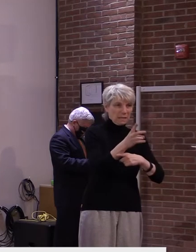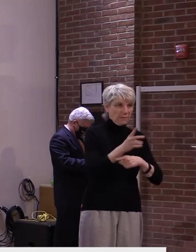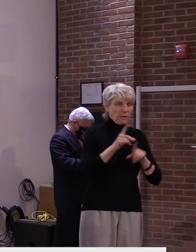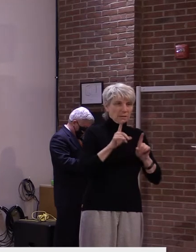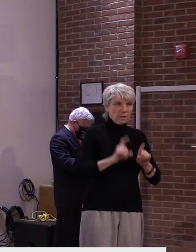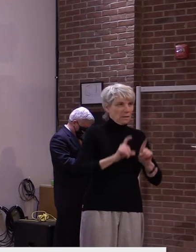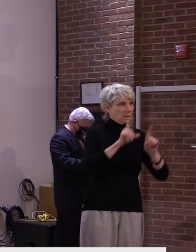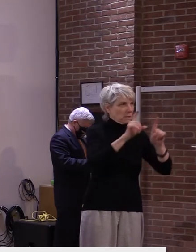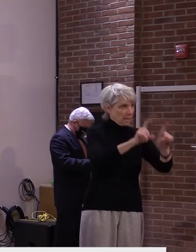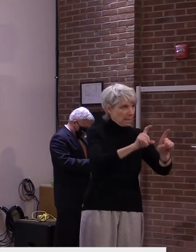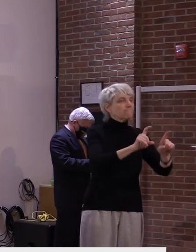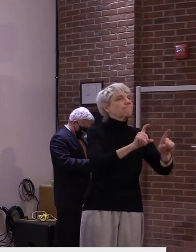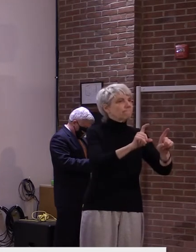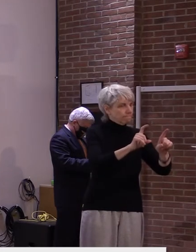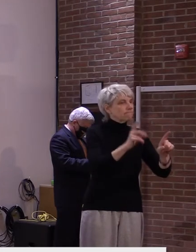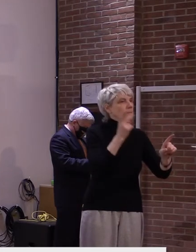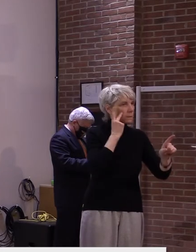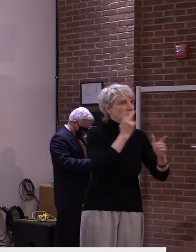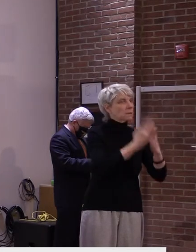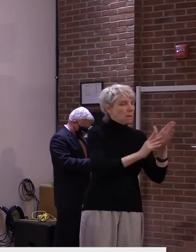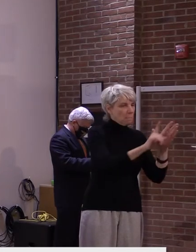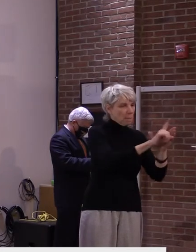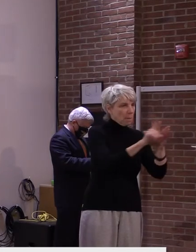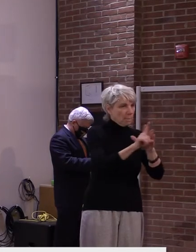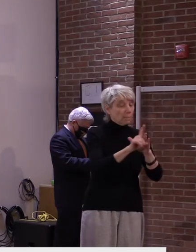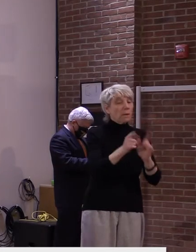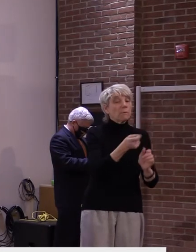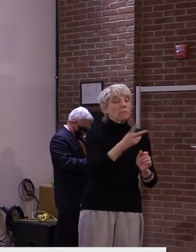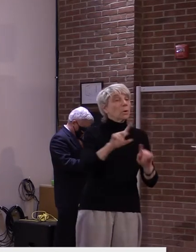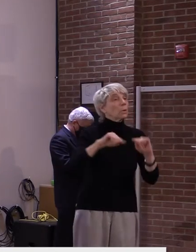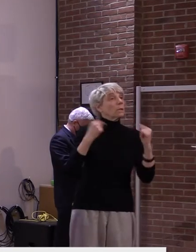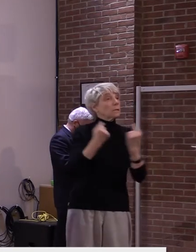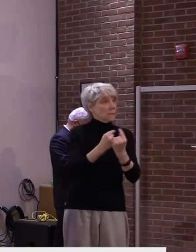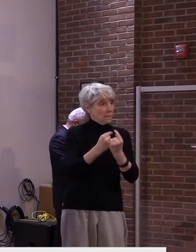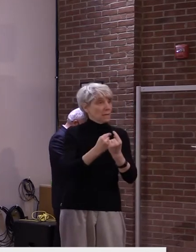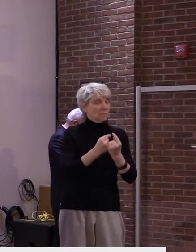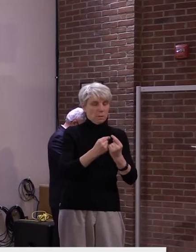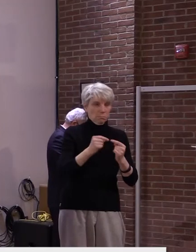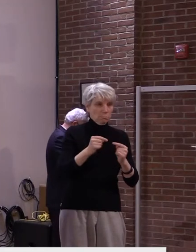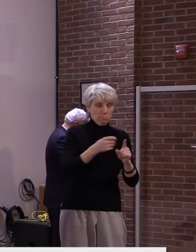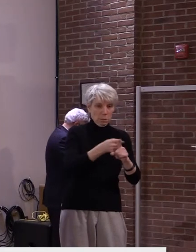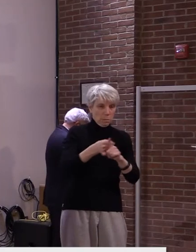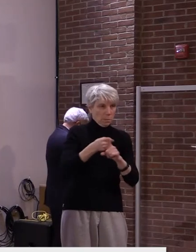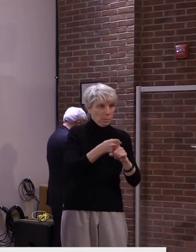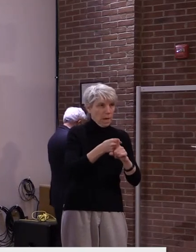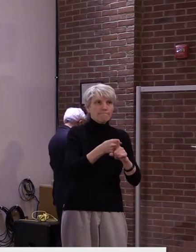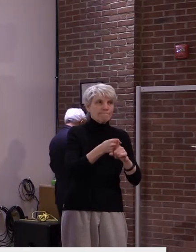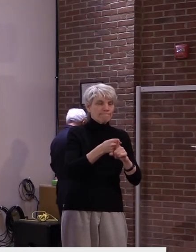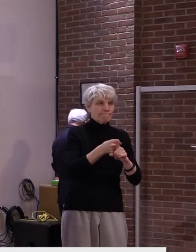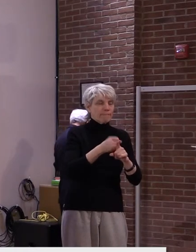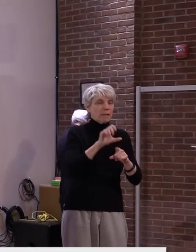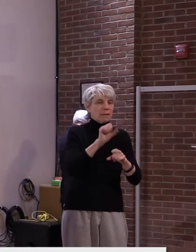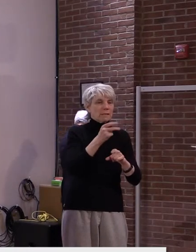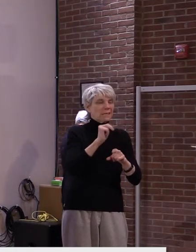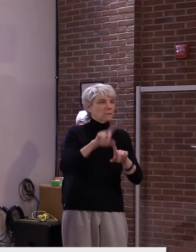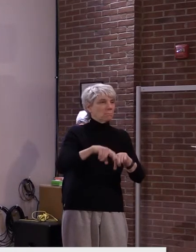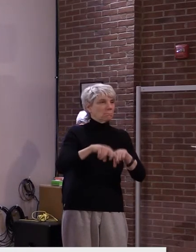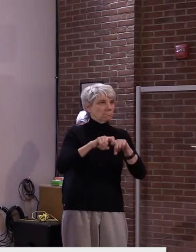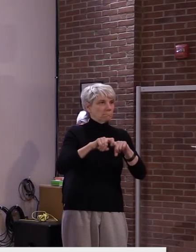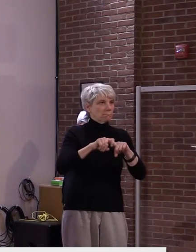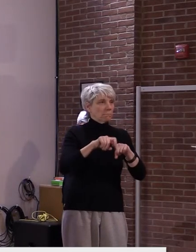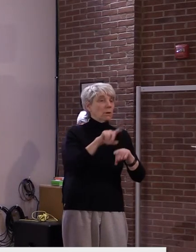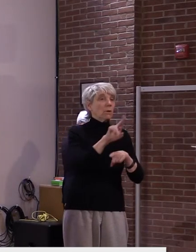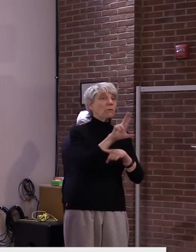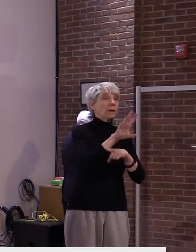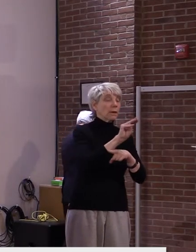of athletic teams have had outbreaks and had their seasons paused, including UVM, Castleton, and